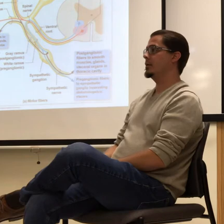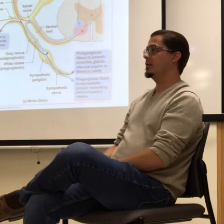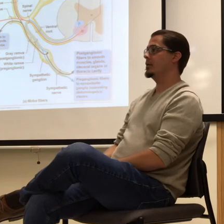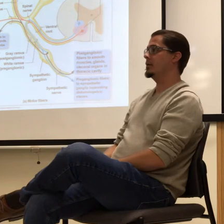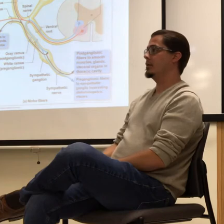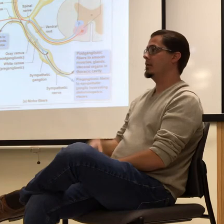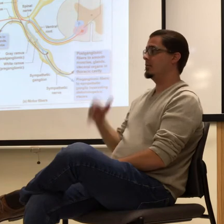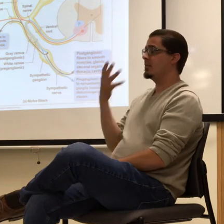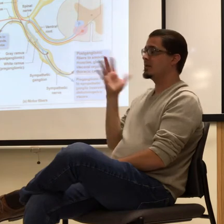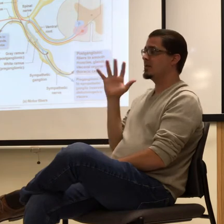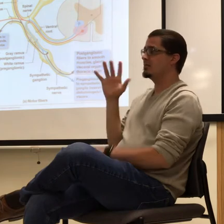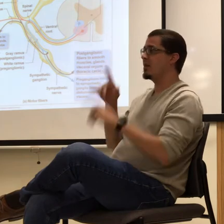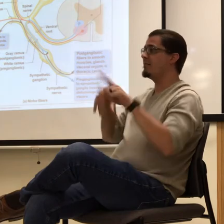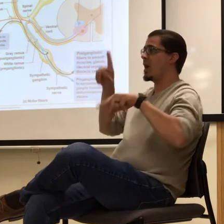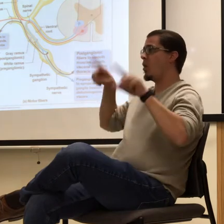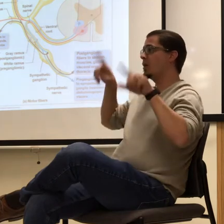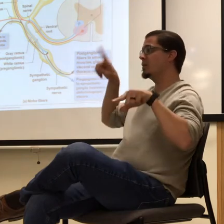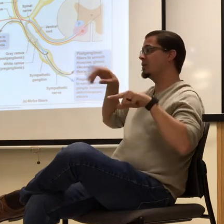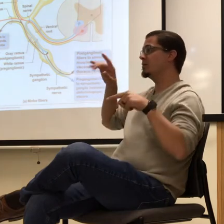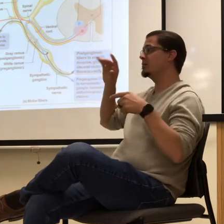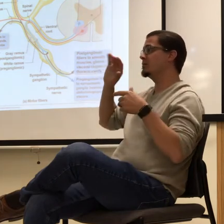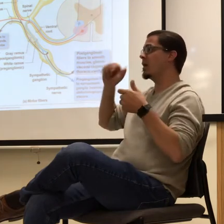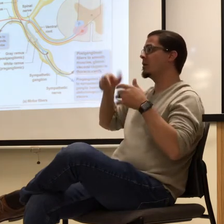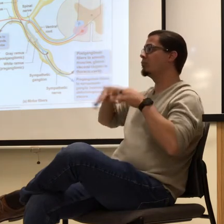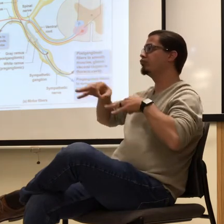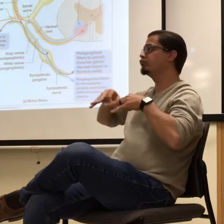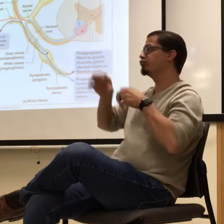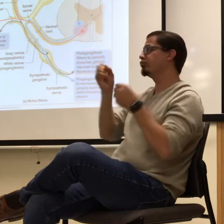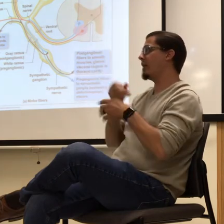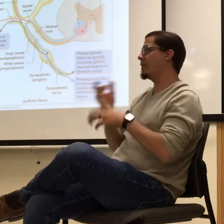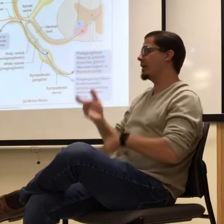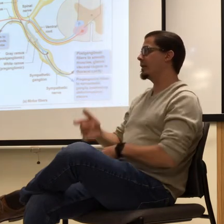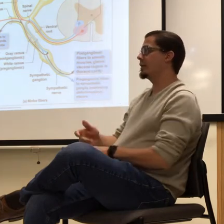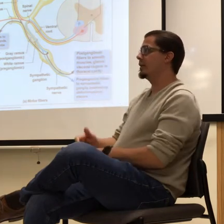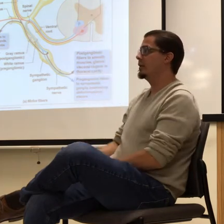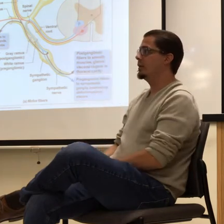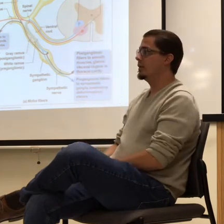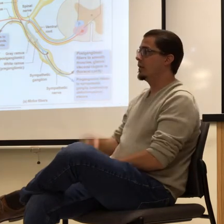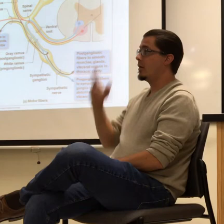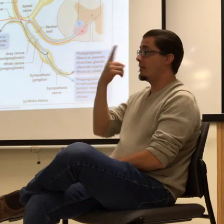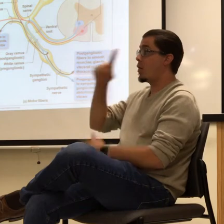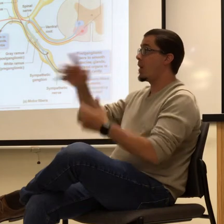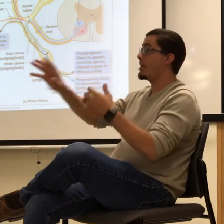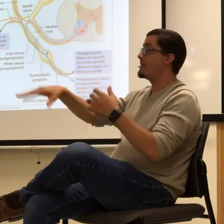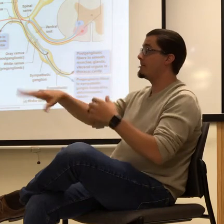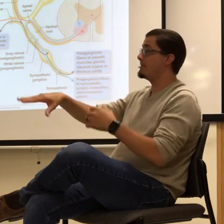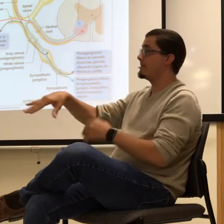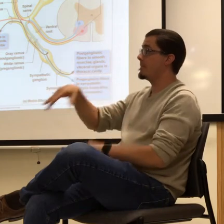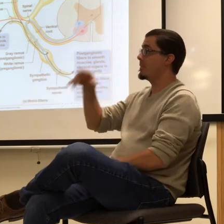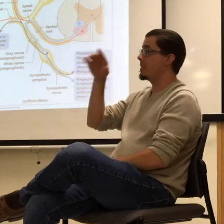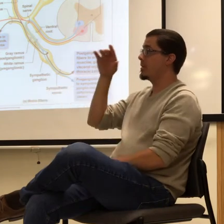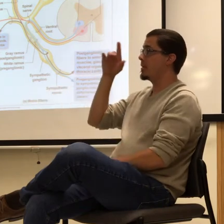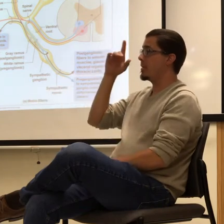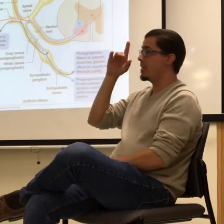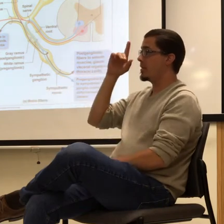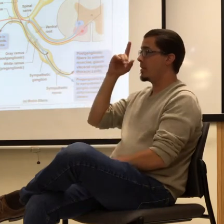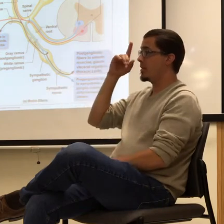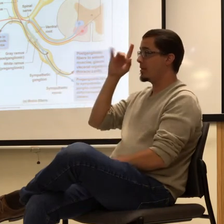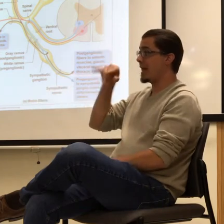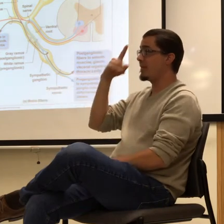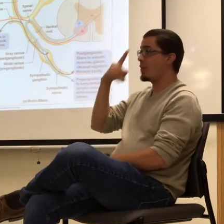So that's it. It varies, but that's what it is. Okay, that's everything for the motor pathways.